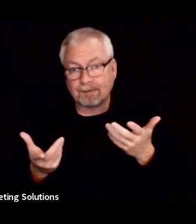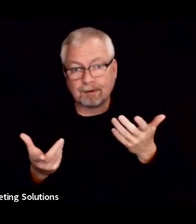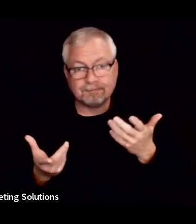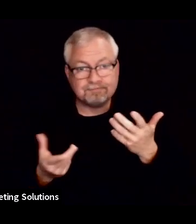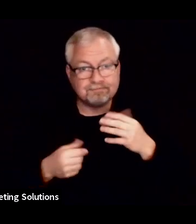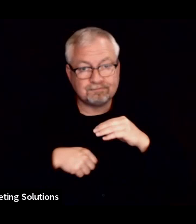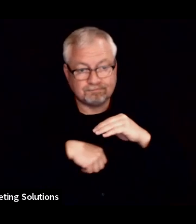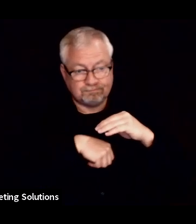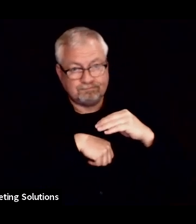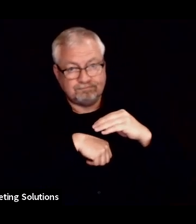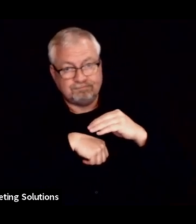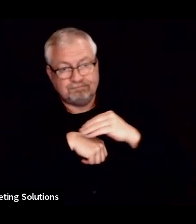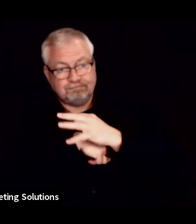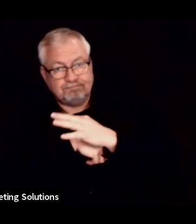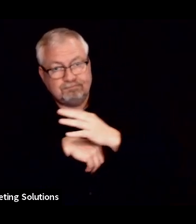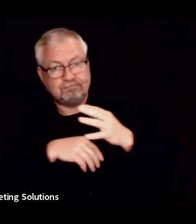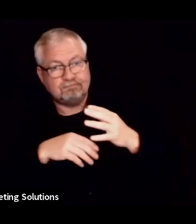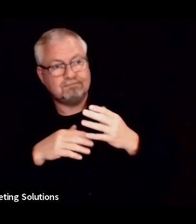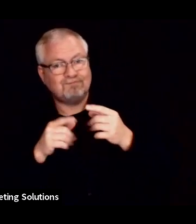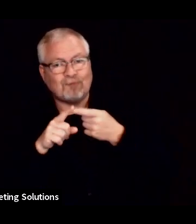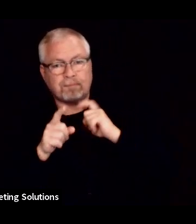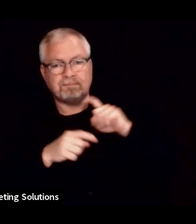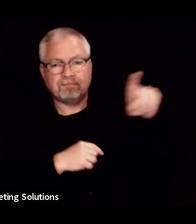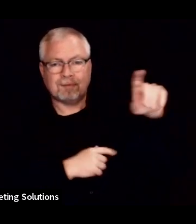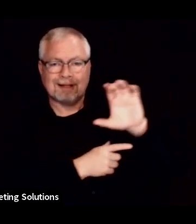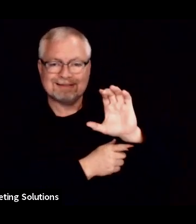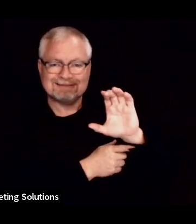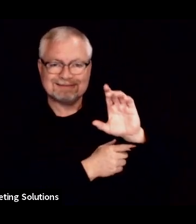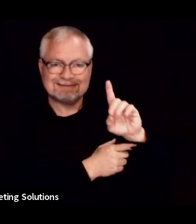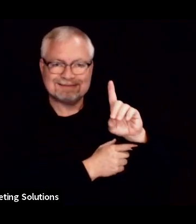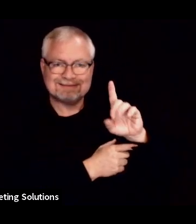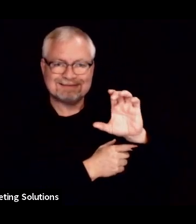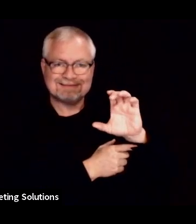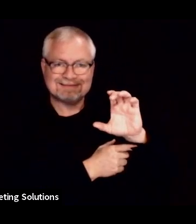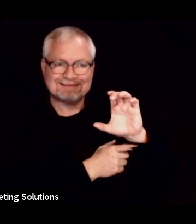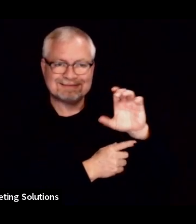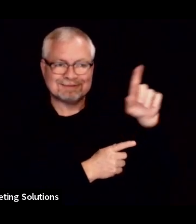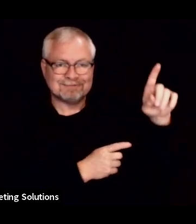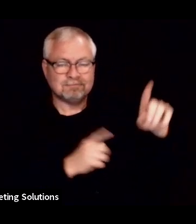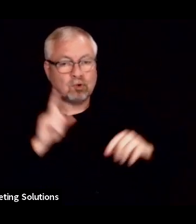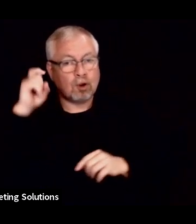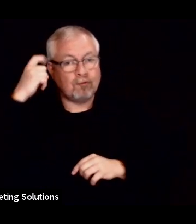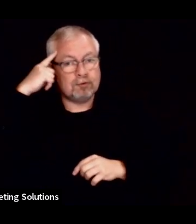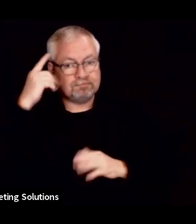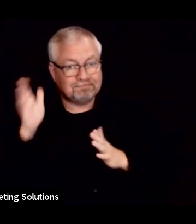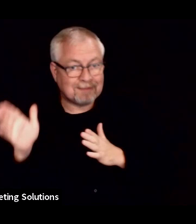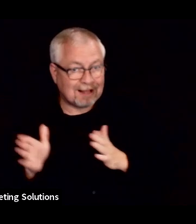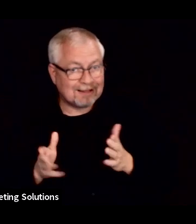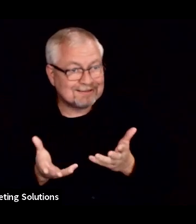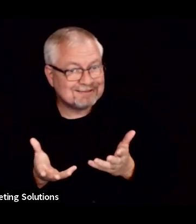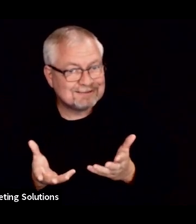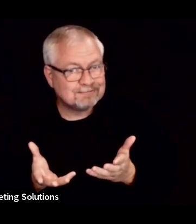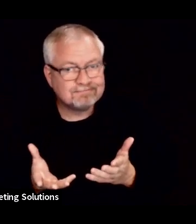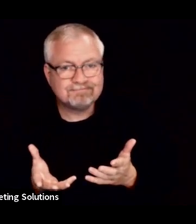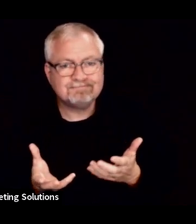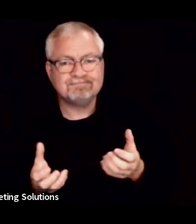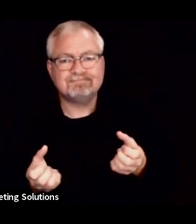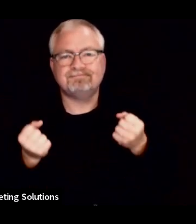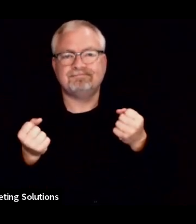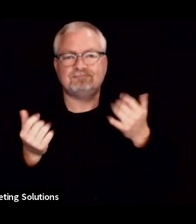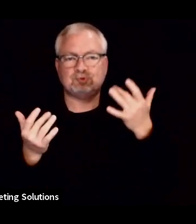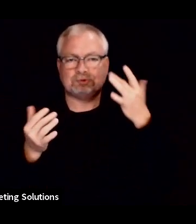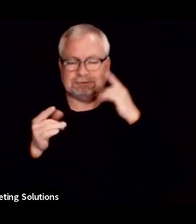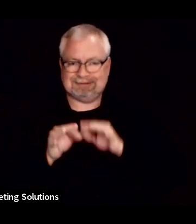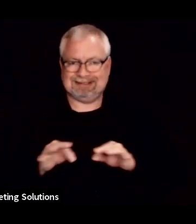governor's statements today that churches are to be considered essential and therefore open. We certainly think public